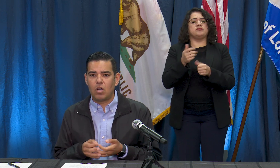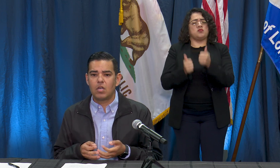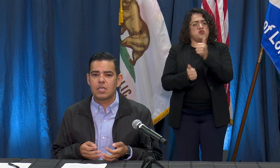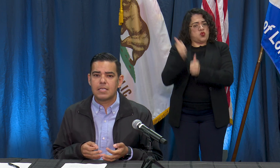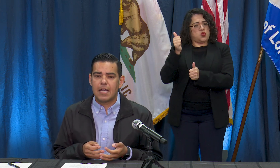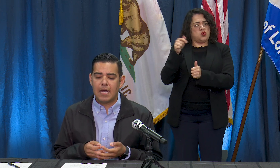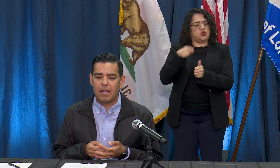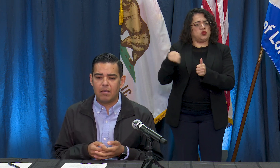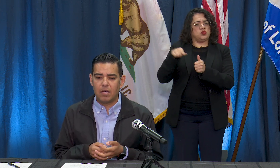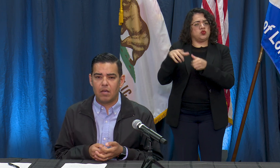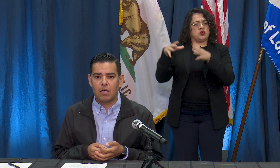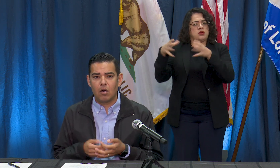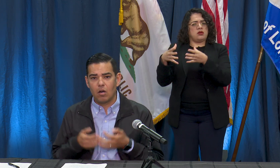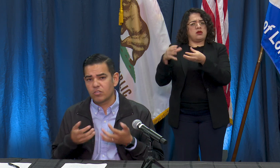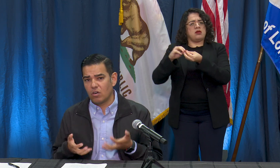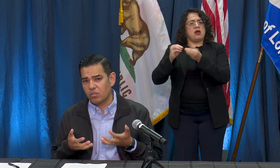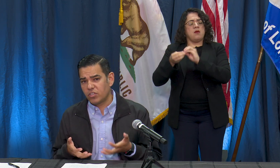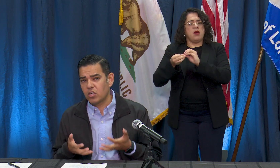most are